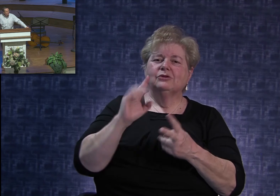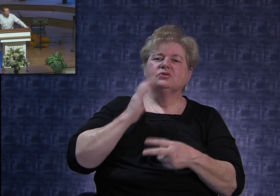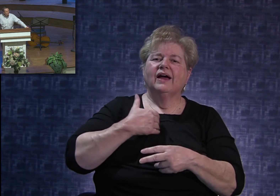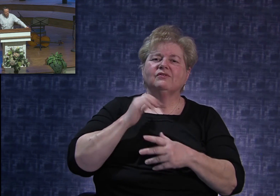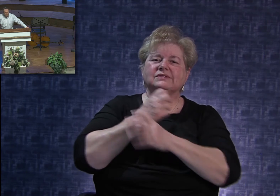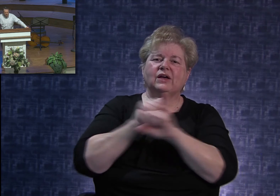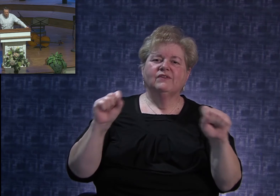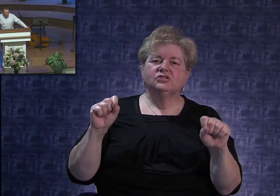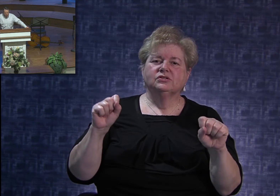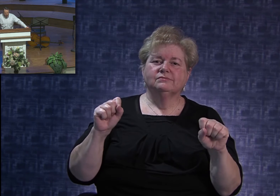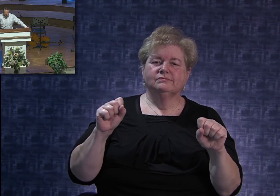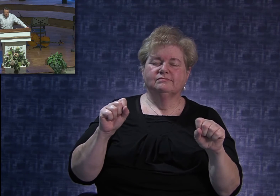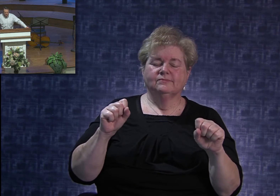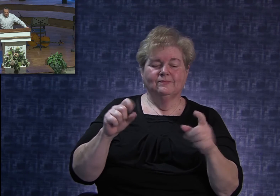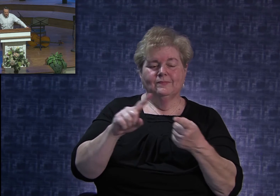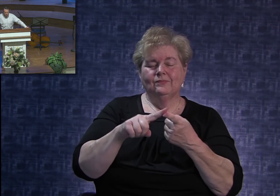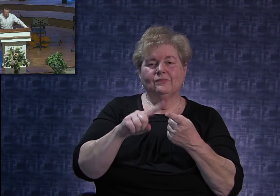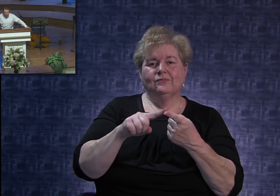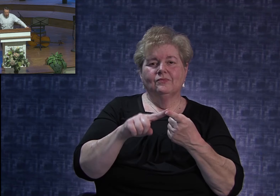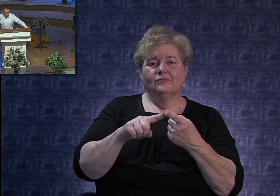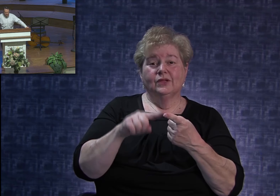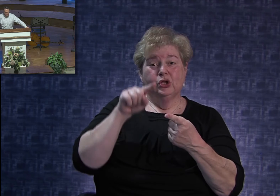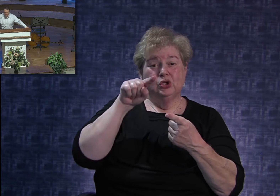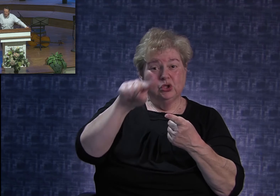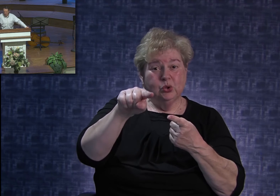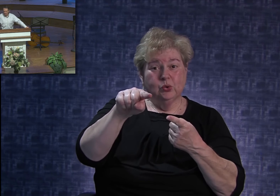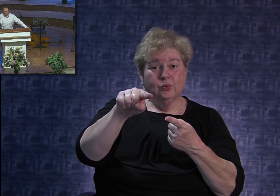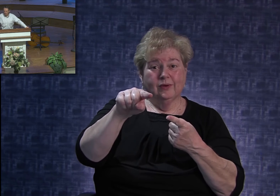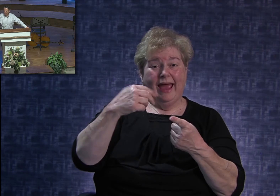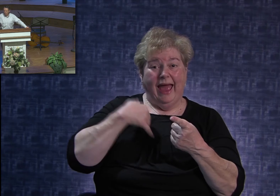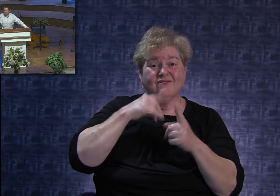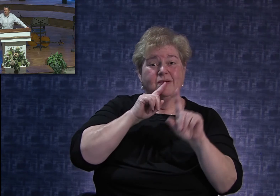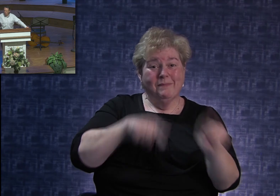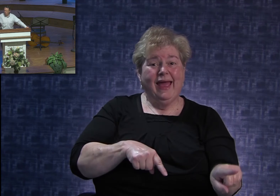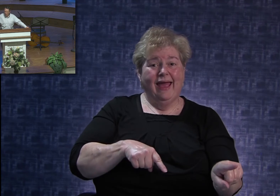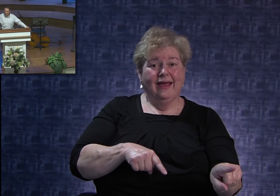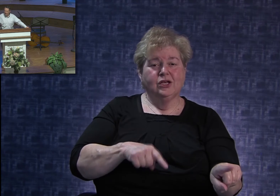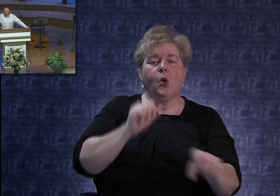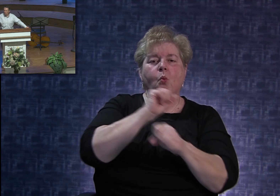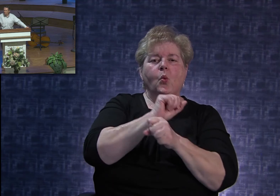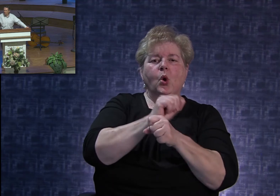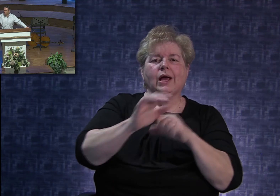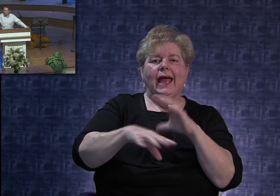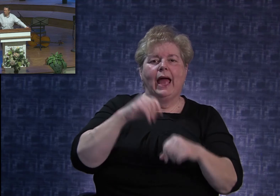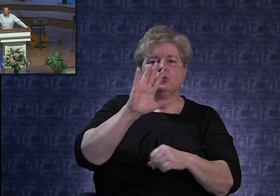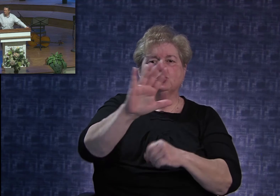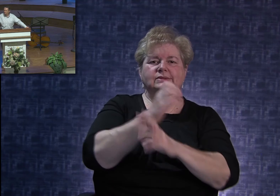salvation. Number one, you are commanded to work out your